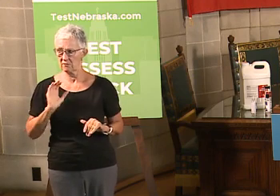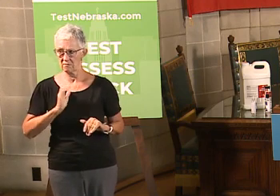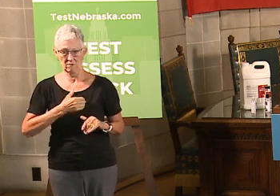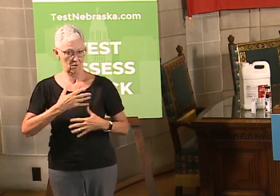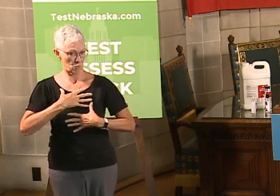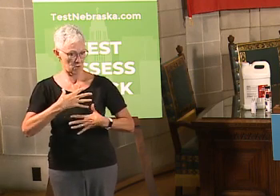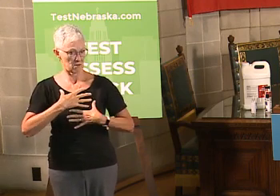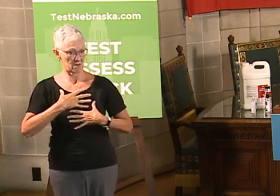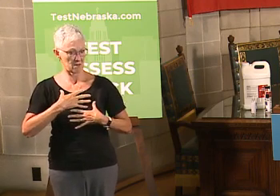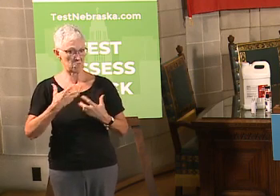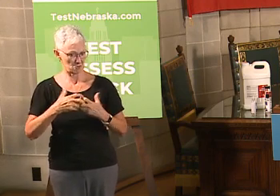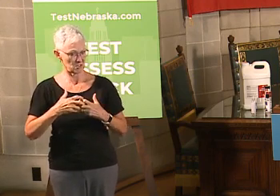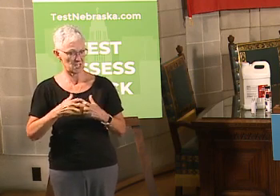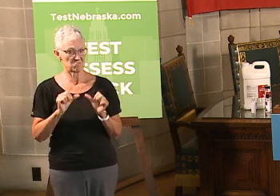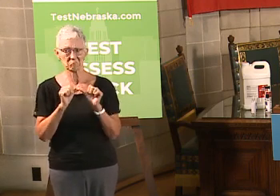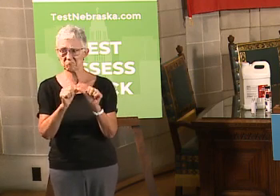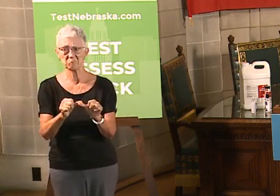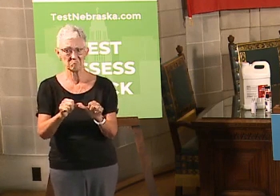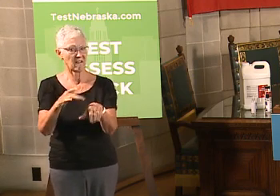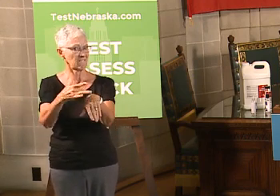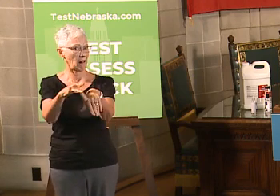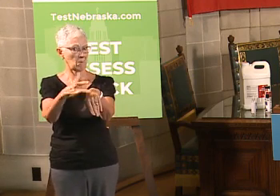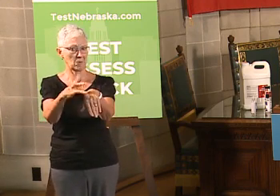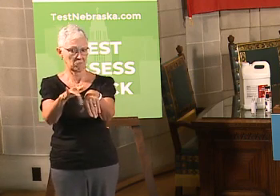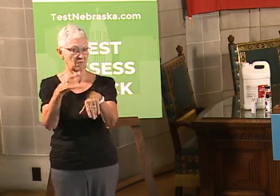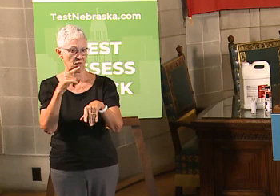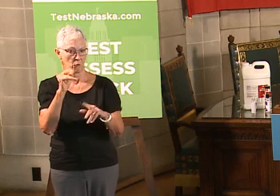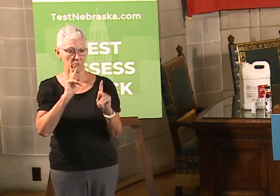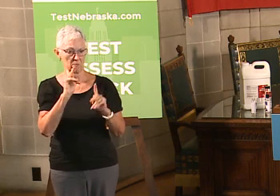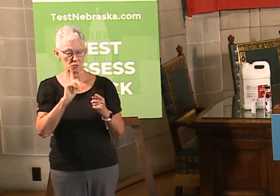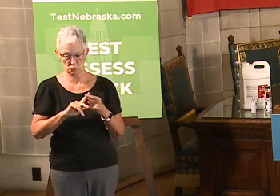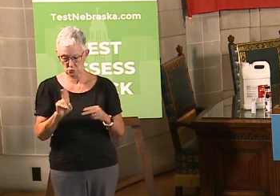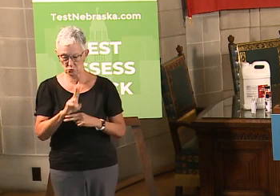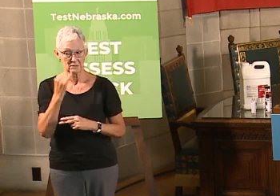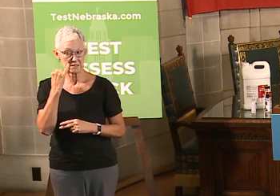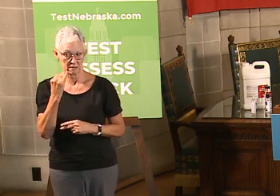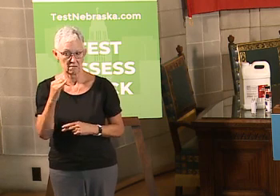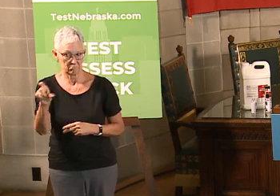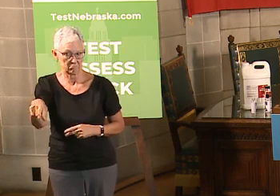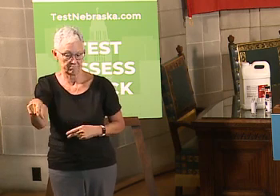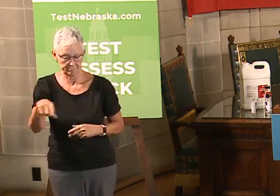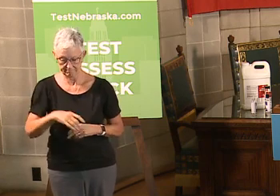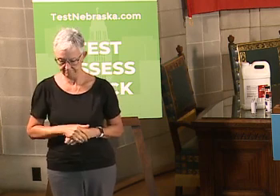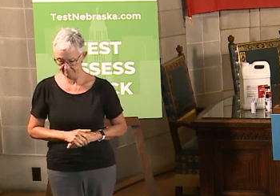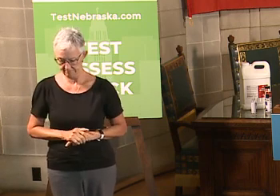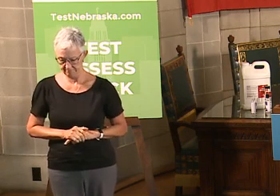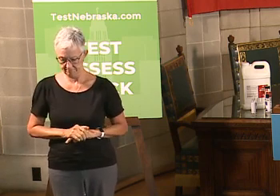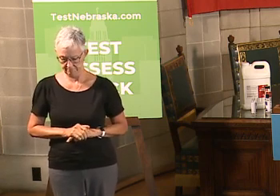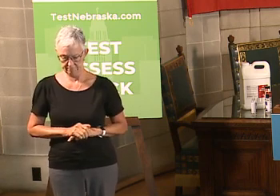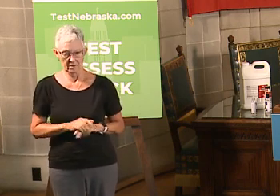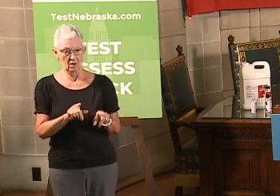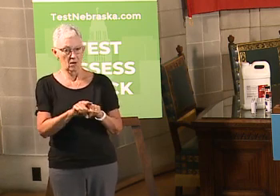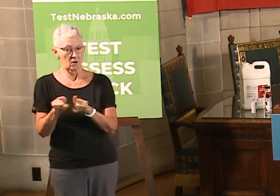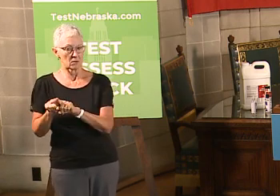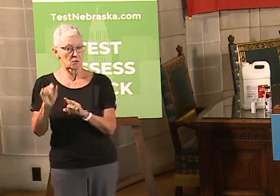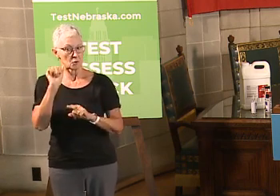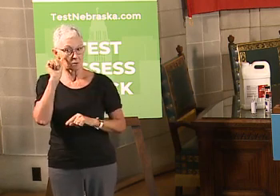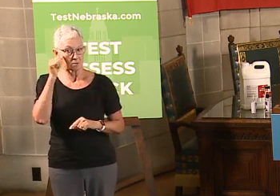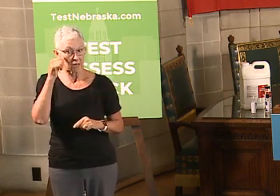to remember to follow our good social distancing guidelines. Also, want to remind people to use Test